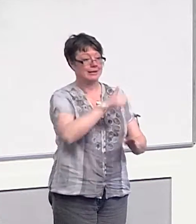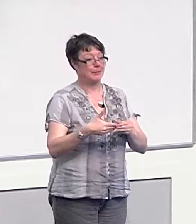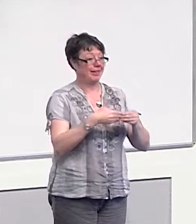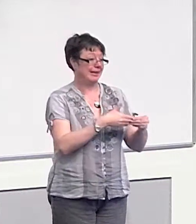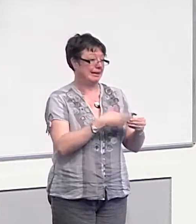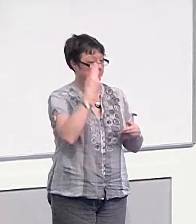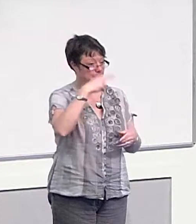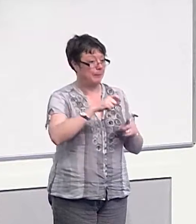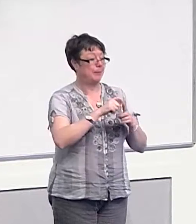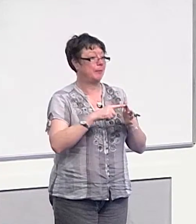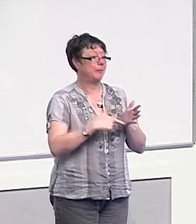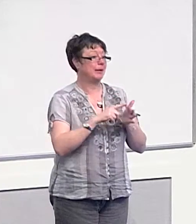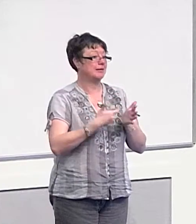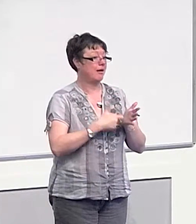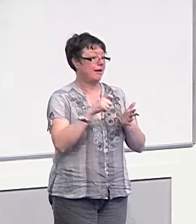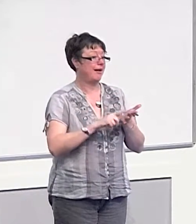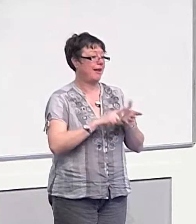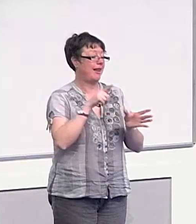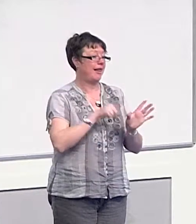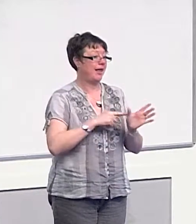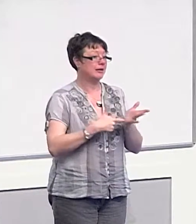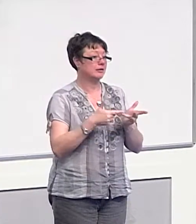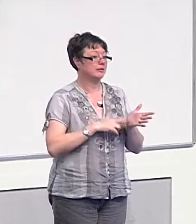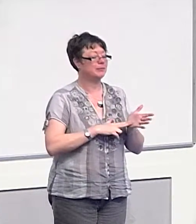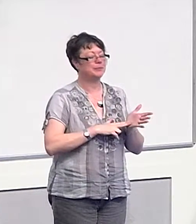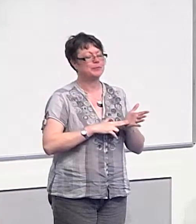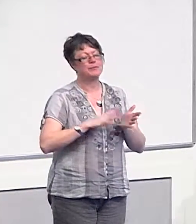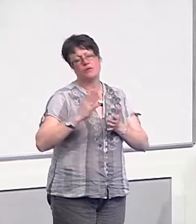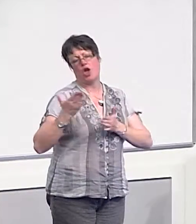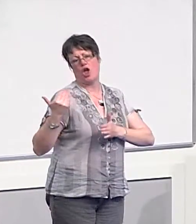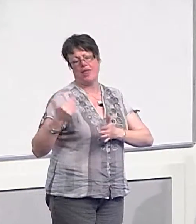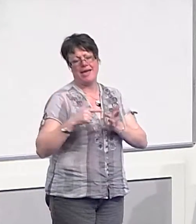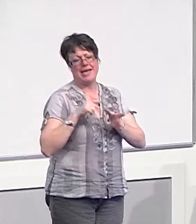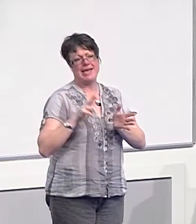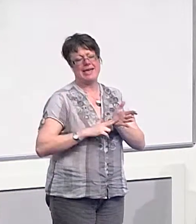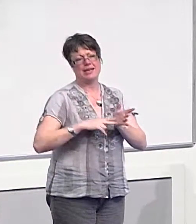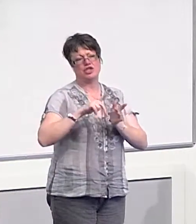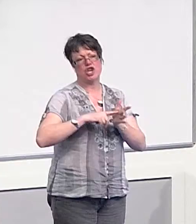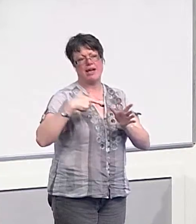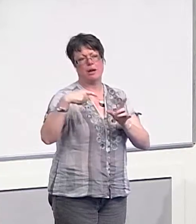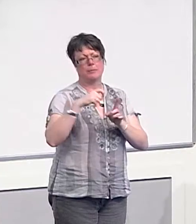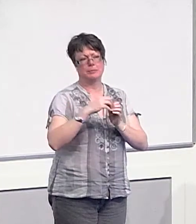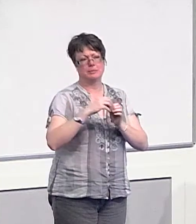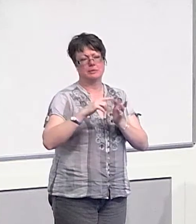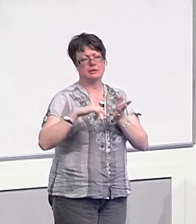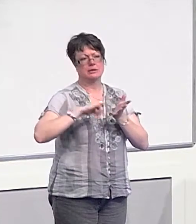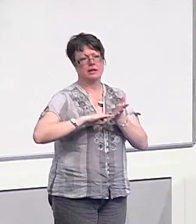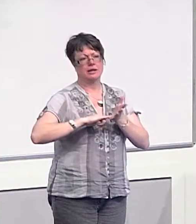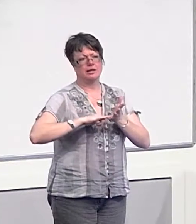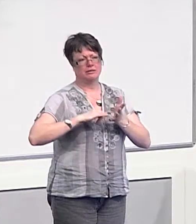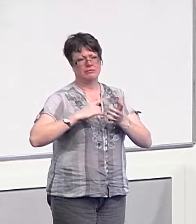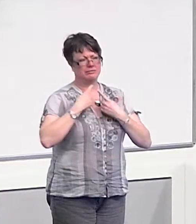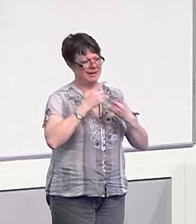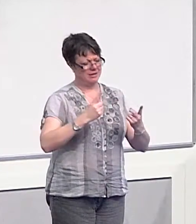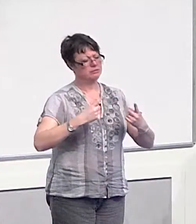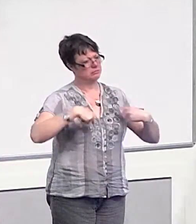and Ian Jacobs mentioned right up front that we changed our name. We were the Human Development Domain, and we are